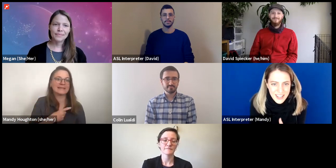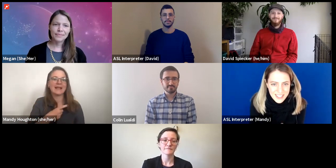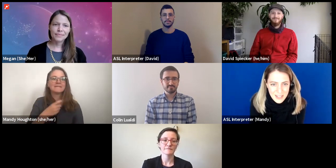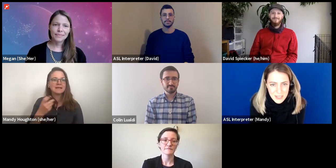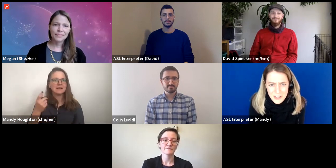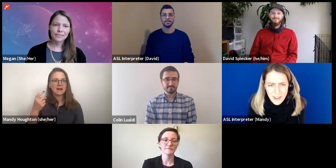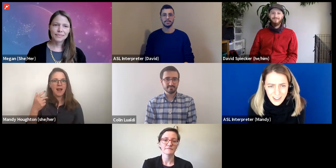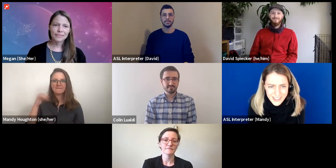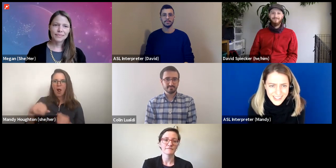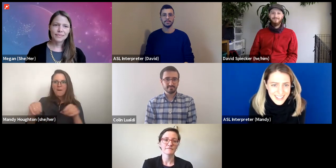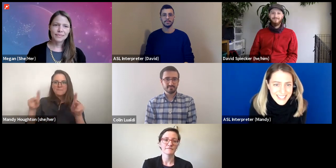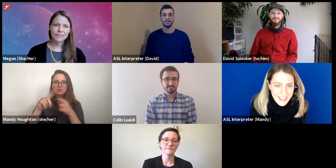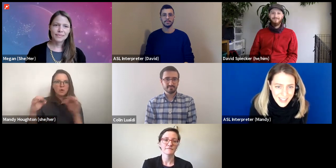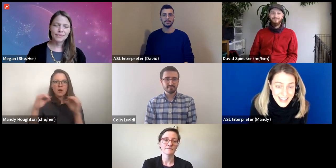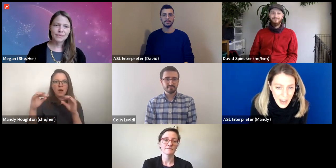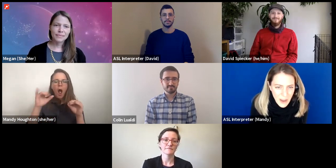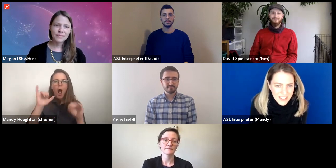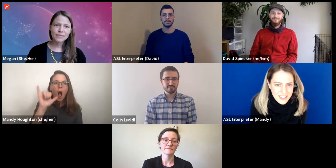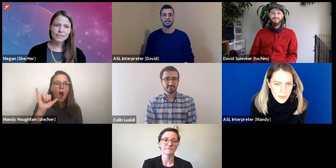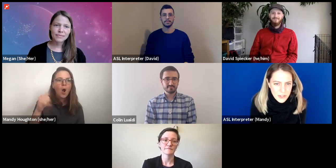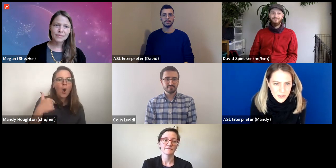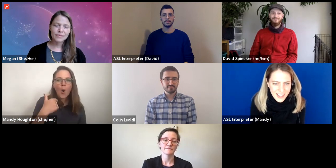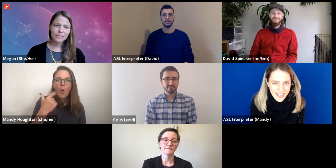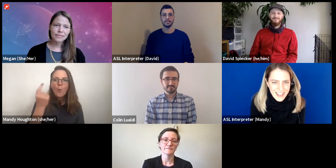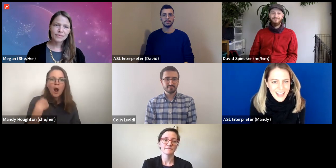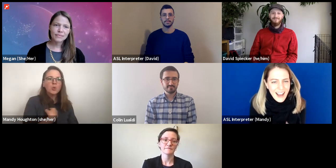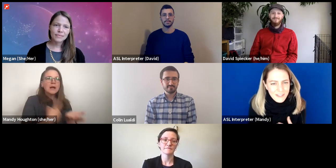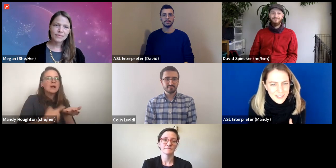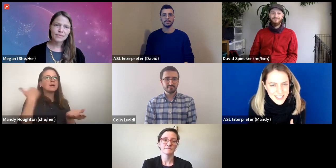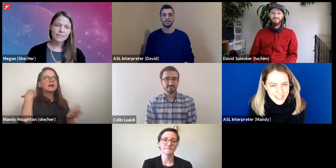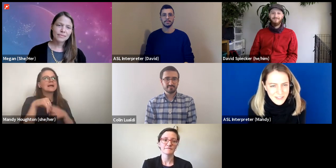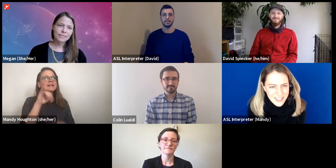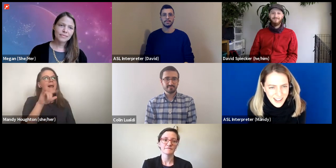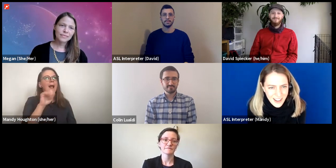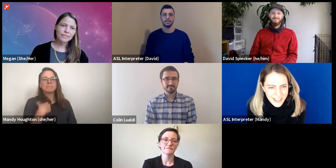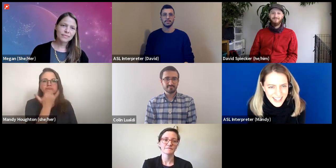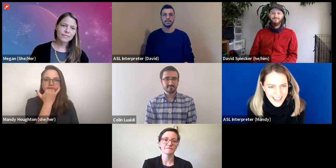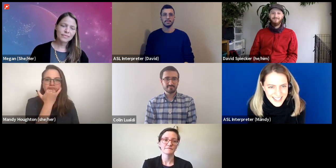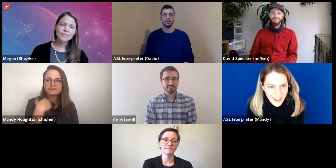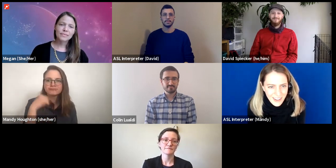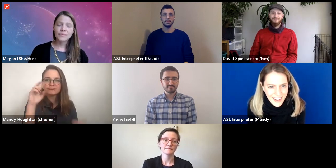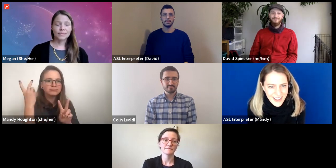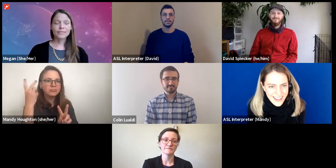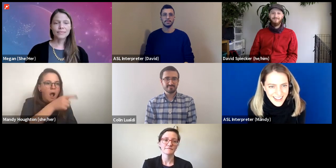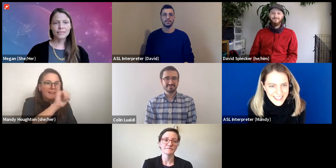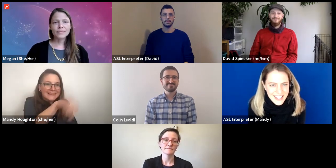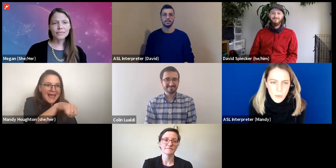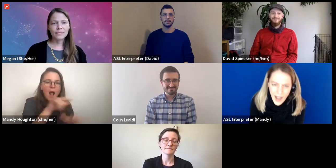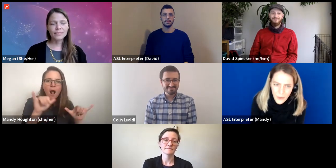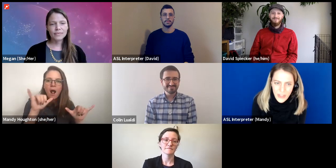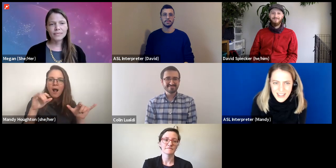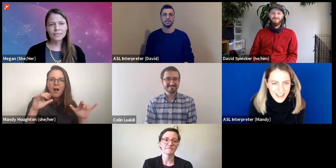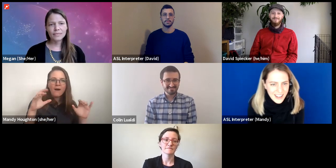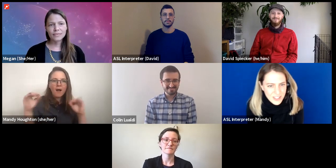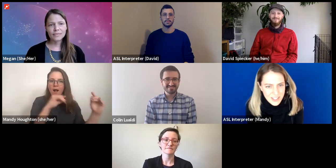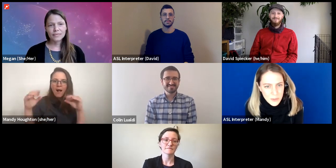we see our team, especially Colin and David, now having this opportunity to have scientific dialogue in ASL and see,